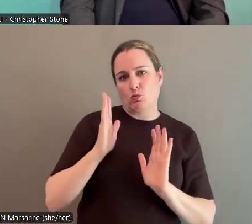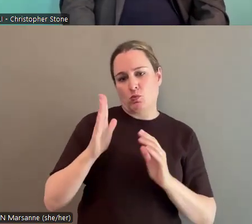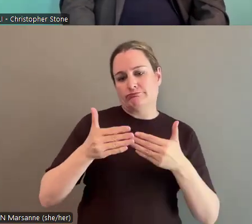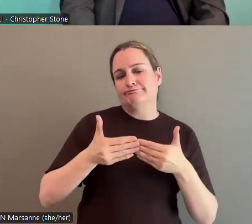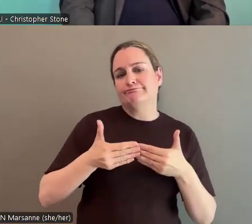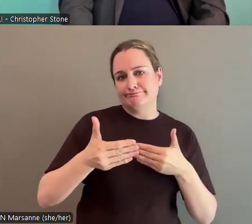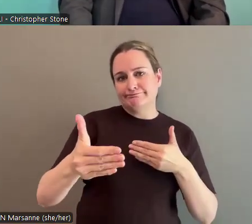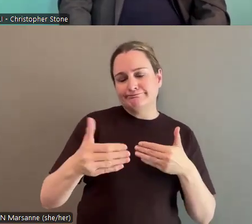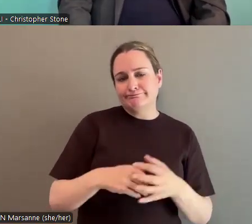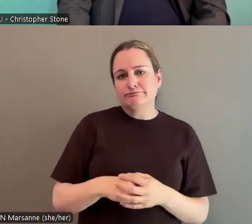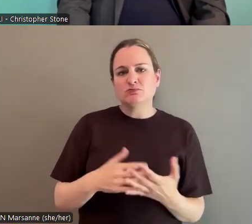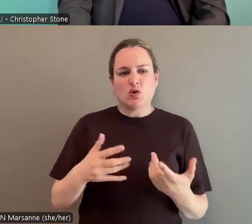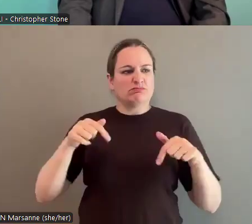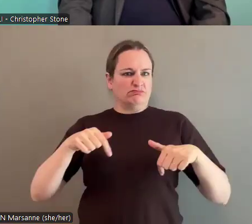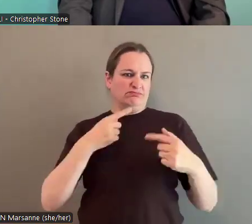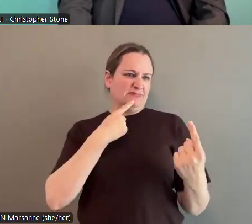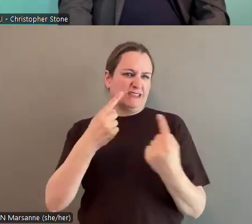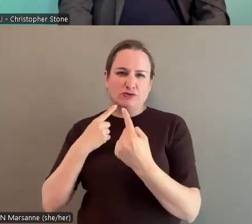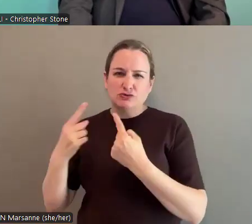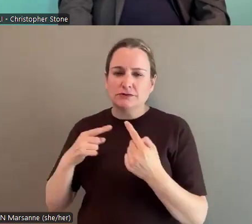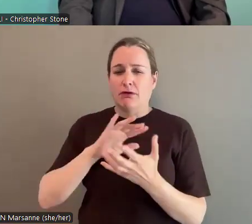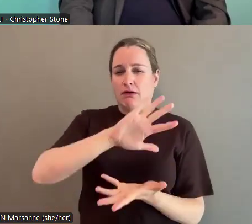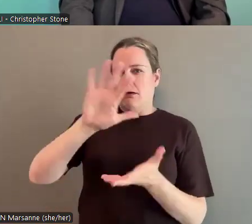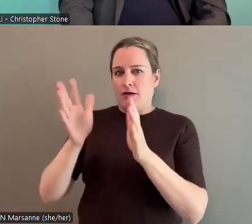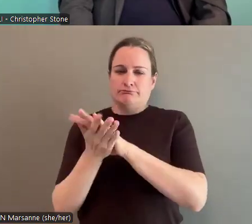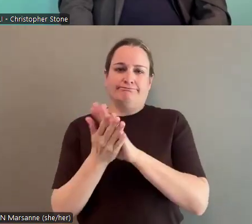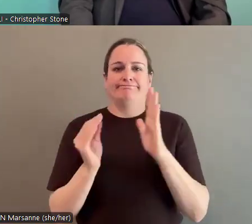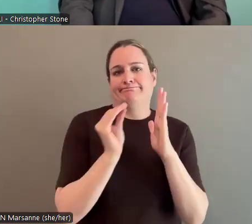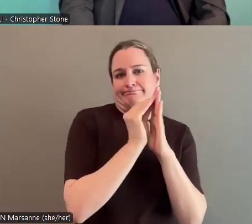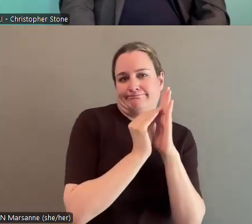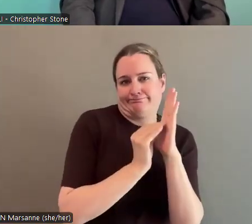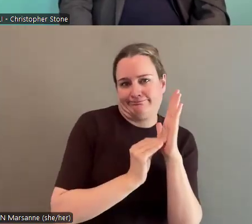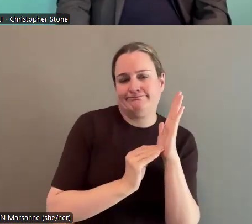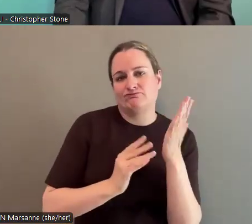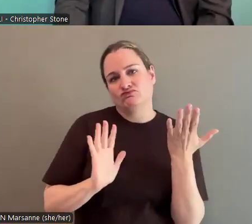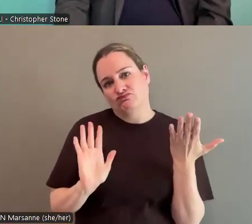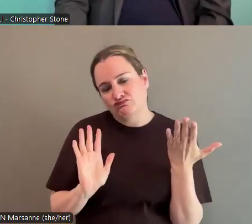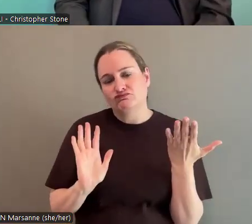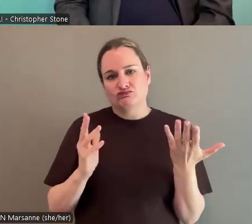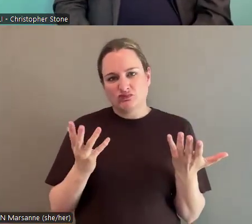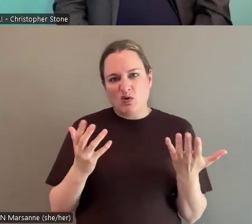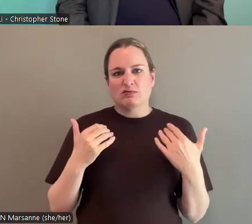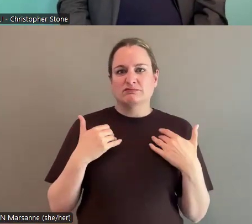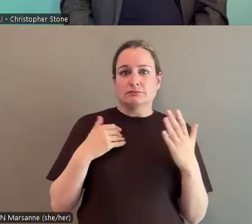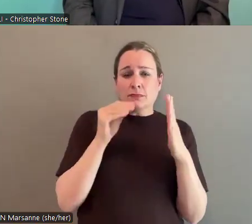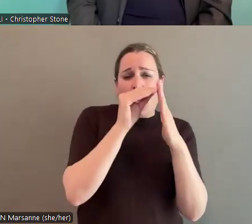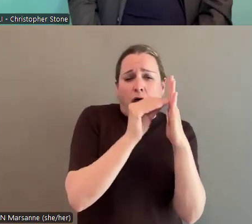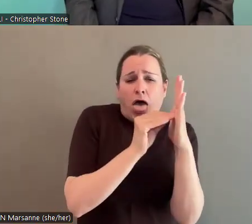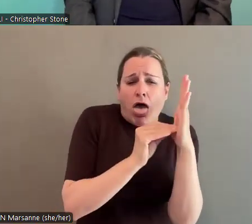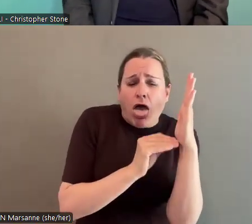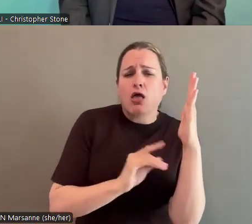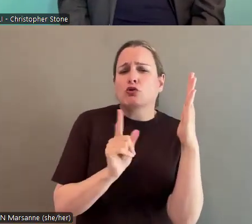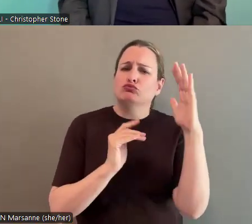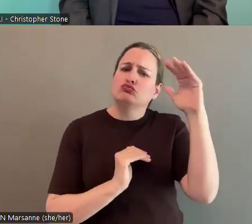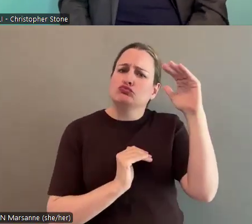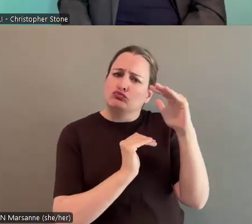all the discussions, during the meeting. We didn't want to also take everything into the meeting, so we also have to be careful on things we need to